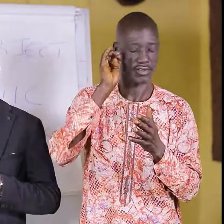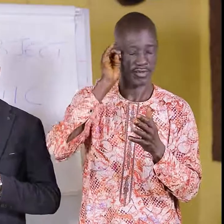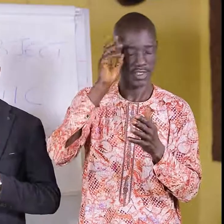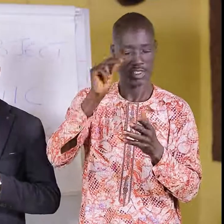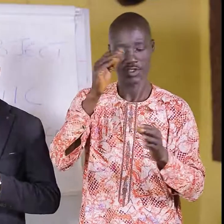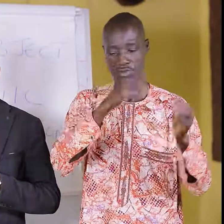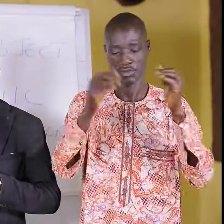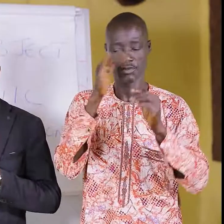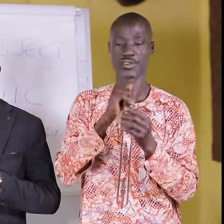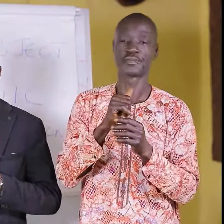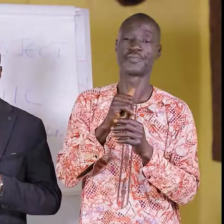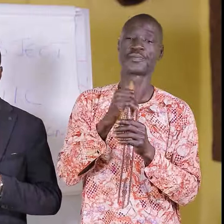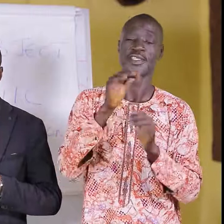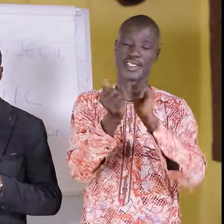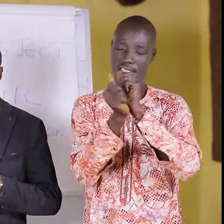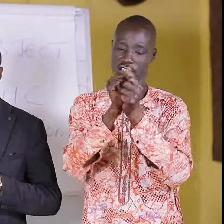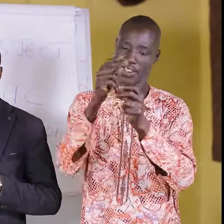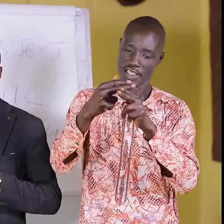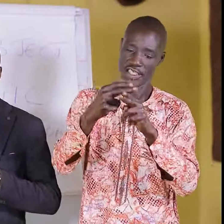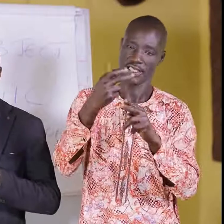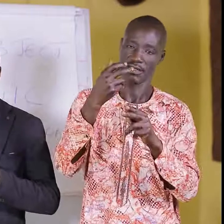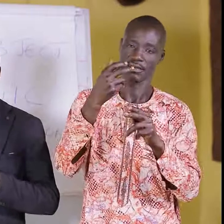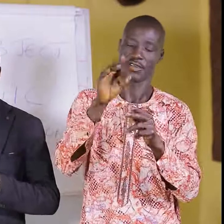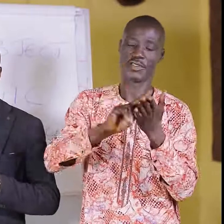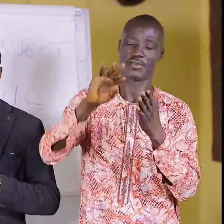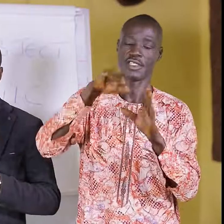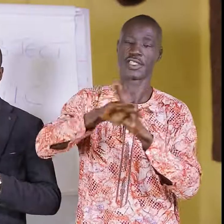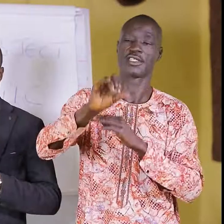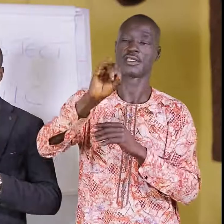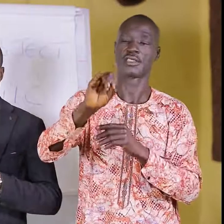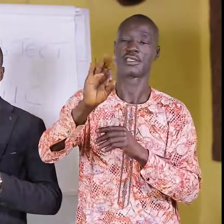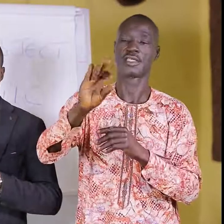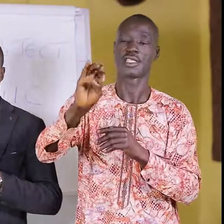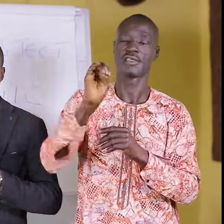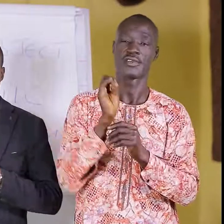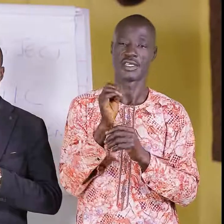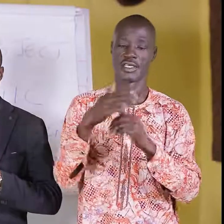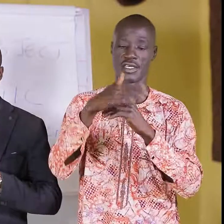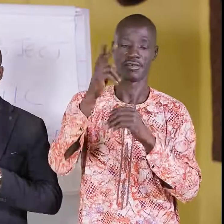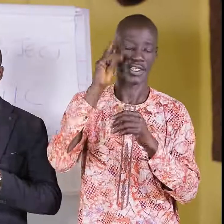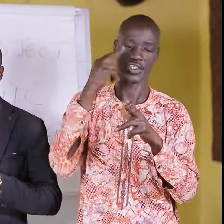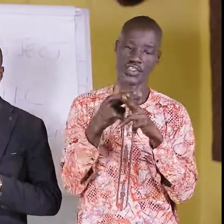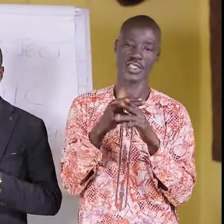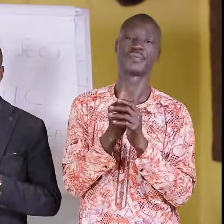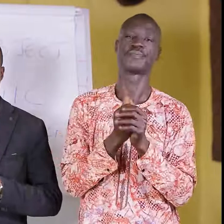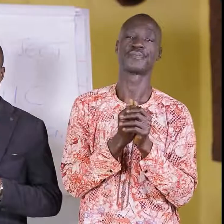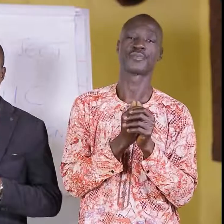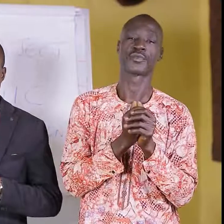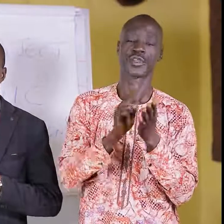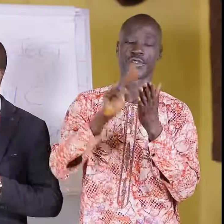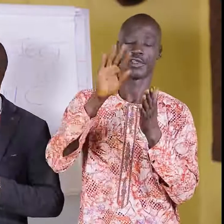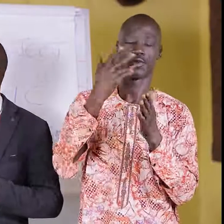contribution to nationalism, he was honored by naming a university after